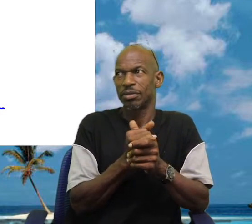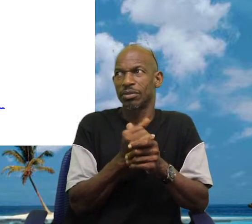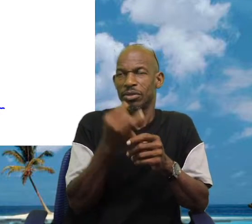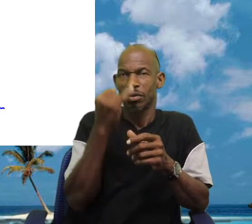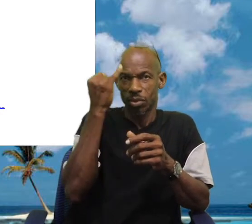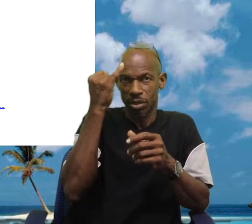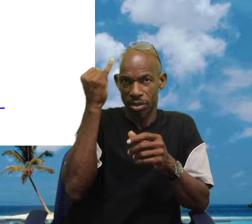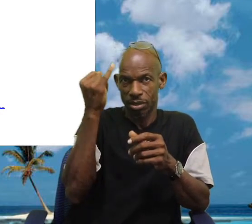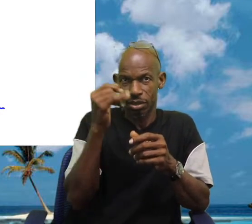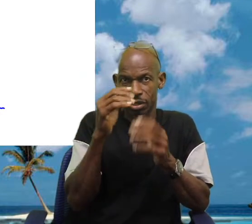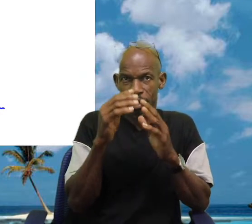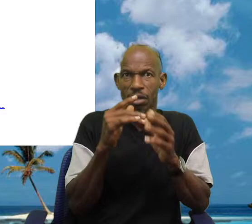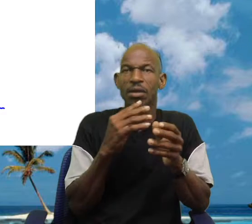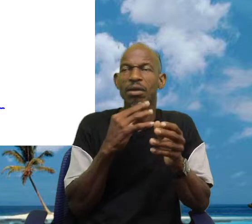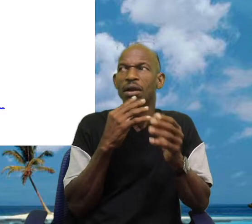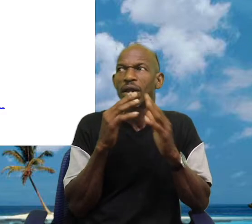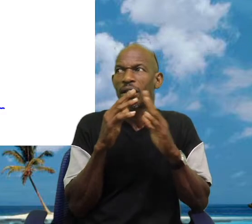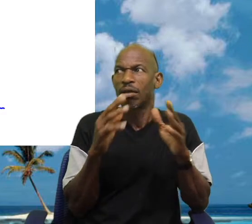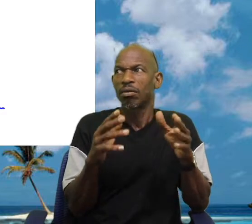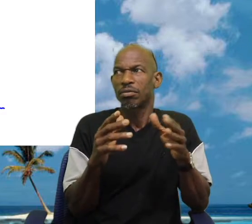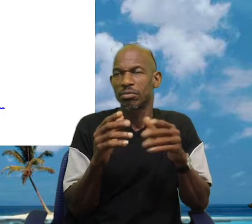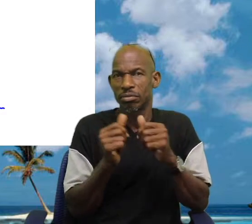is white.